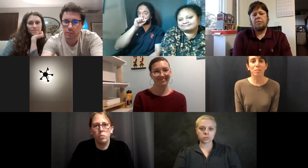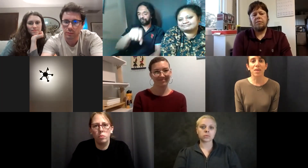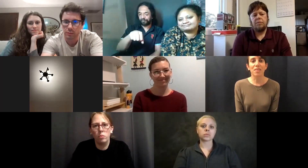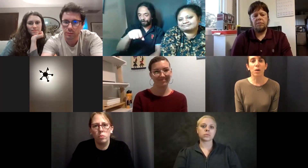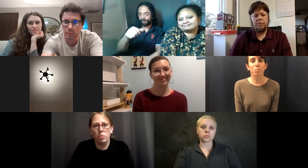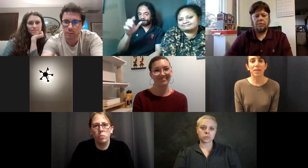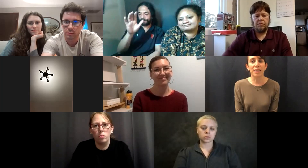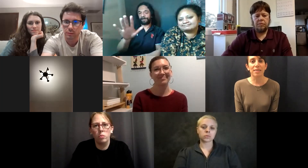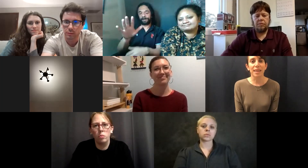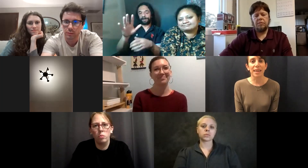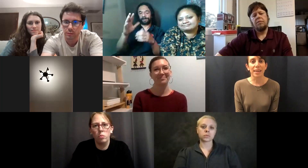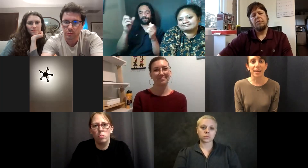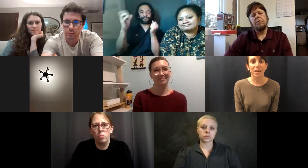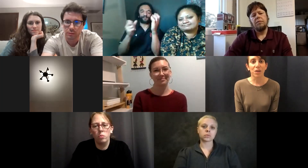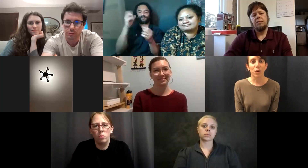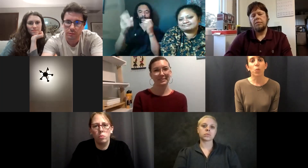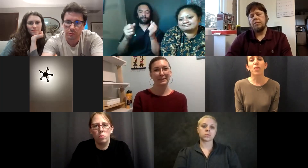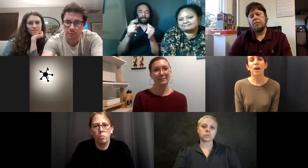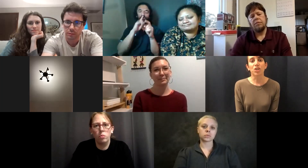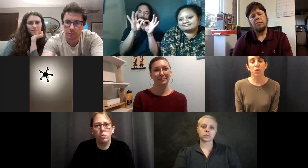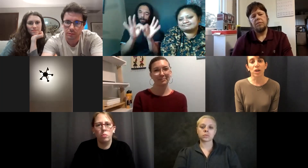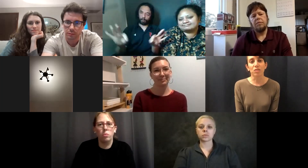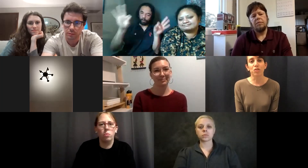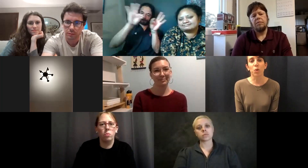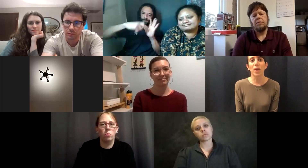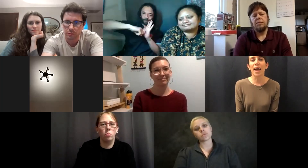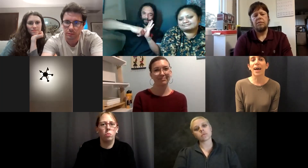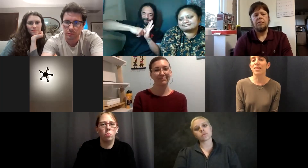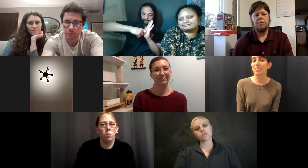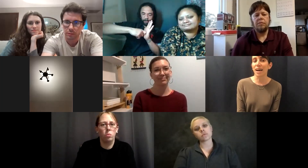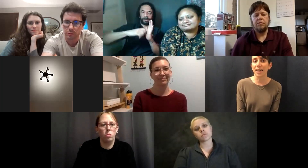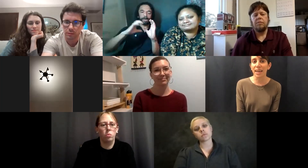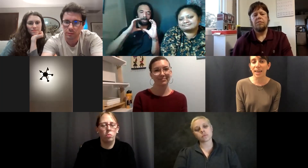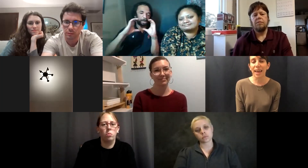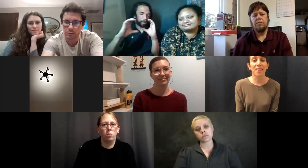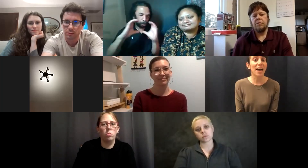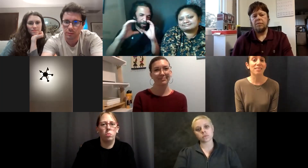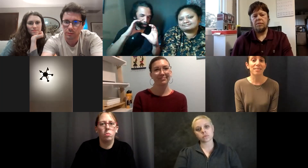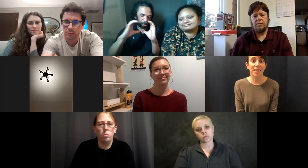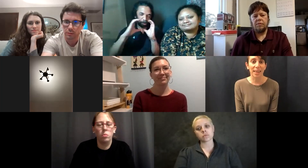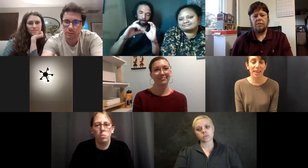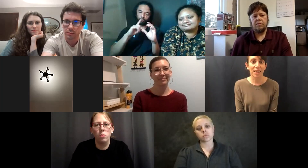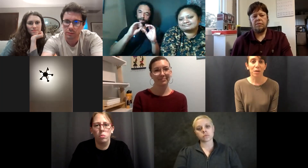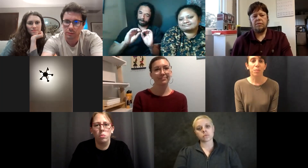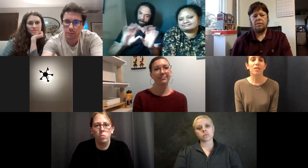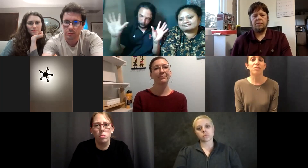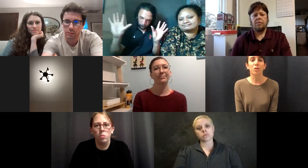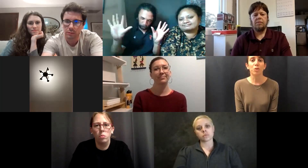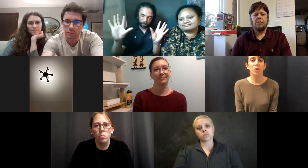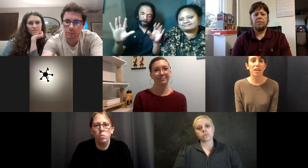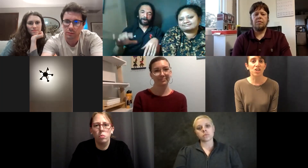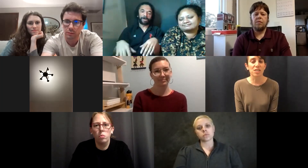was something that would blend in with how she was. So we had the signing, and that is key